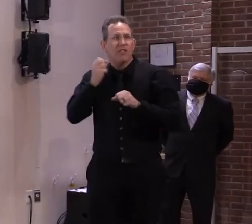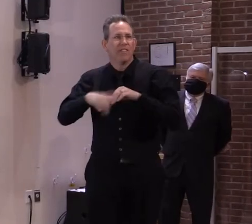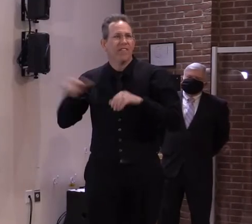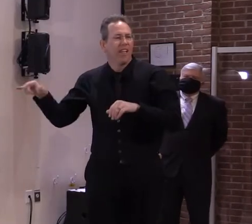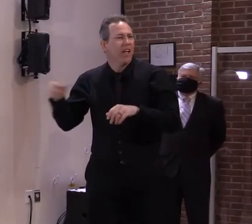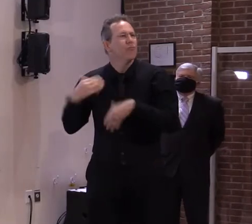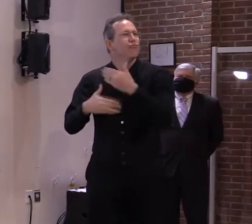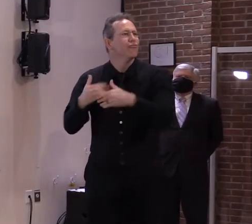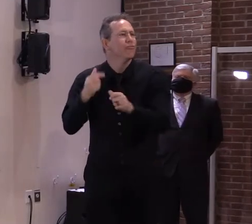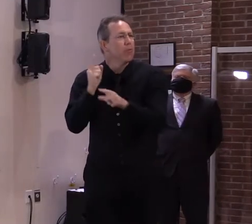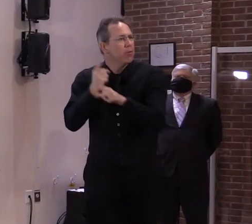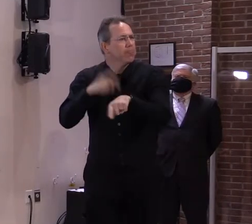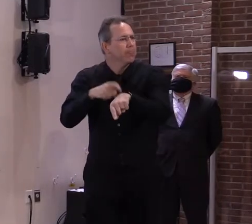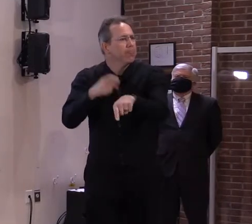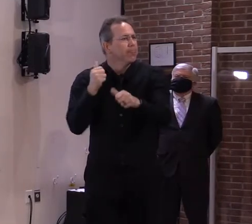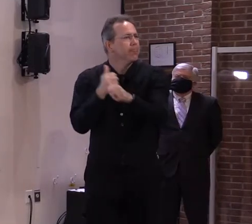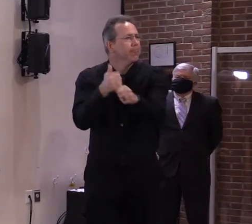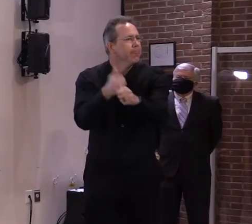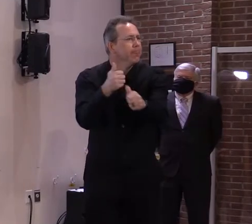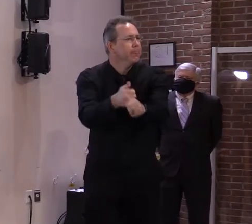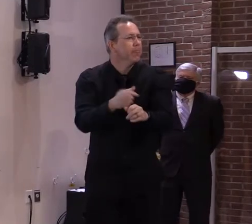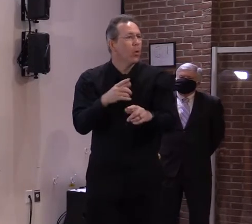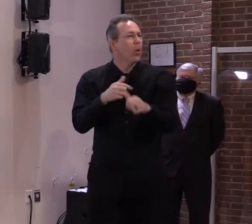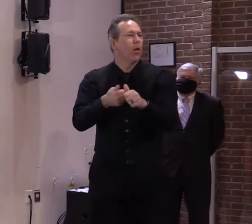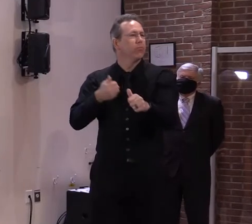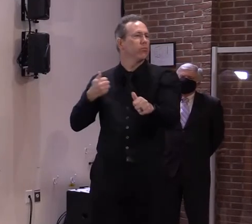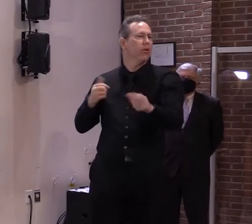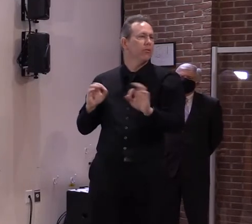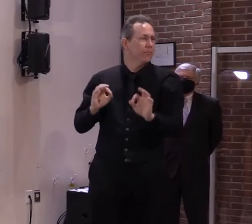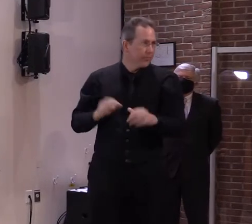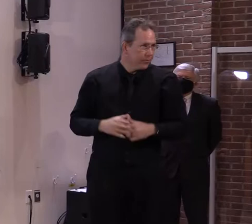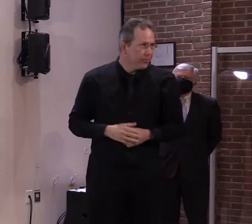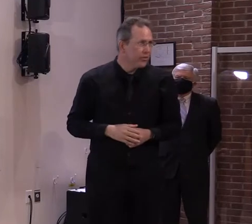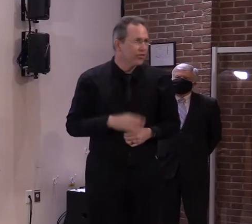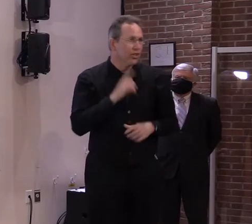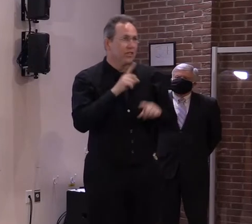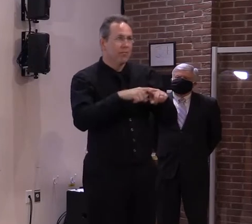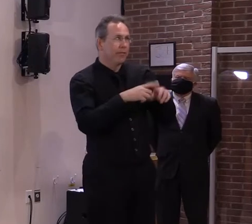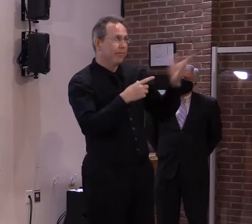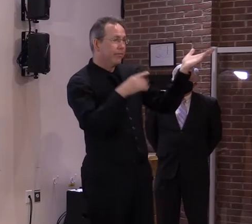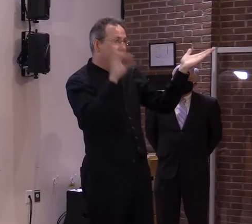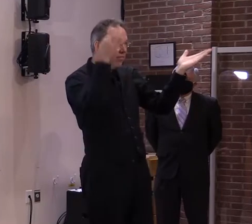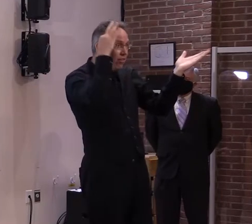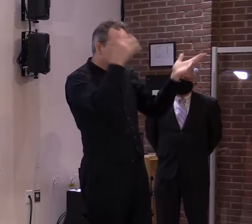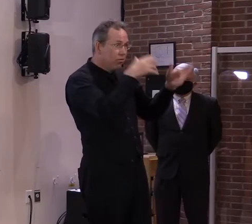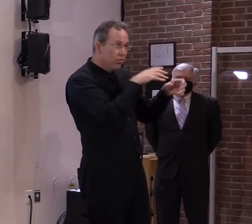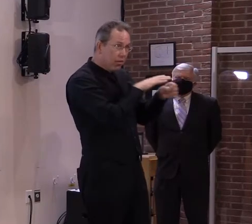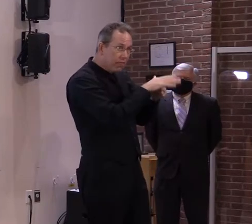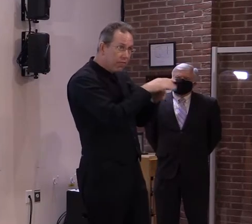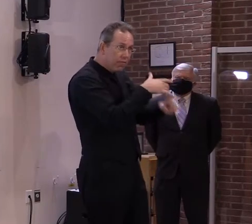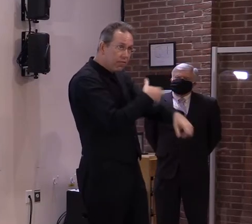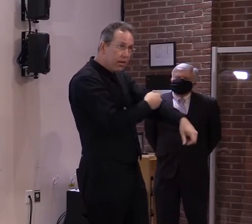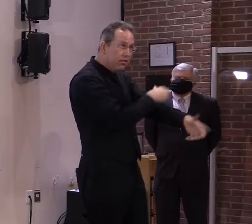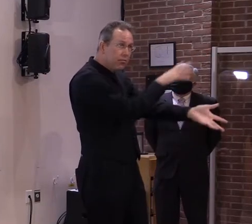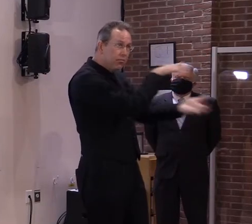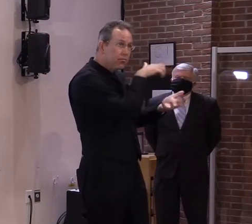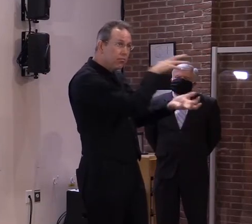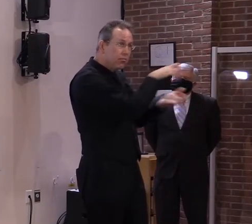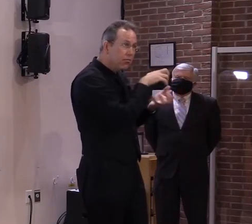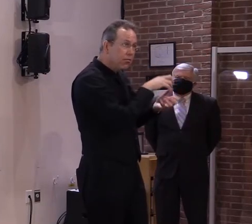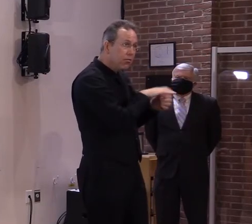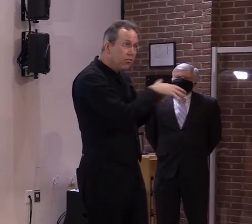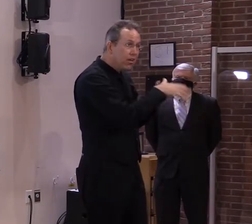go with this at this point in time. But we're always willing to move things forward or back, depending